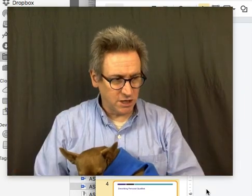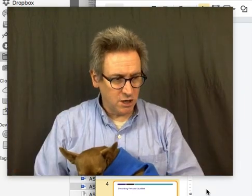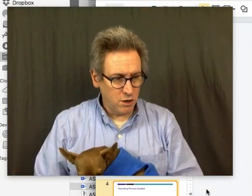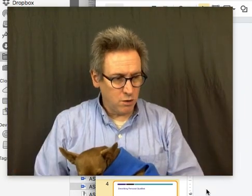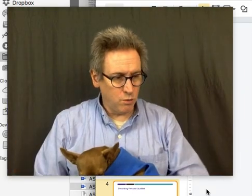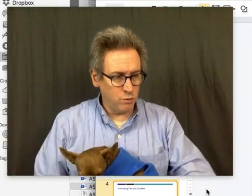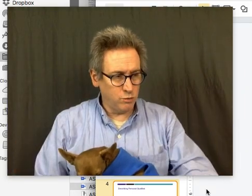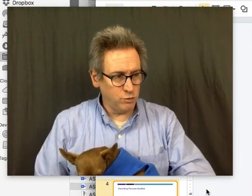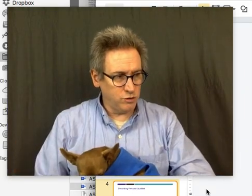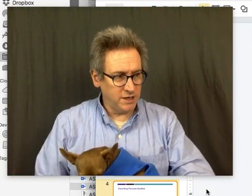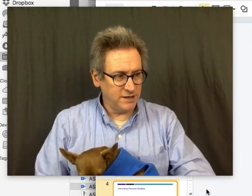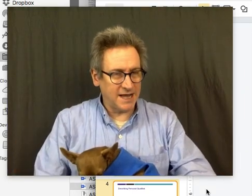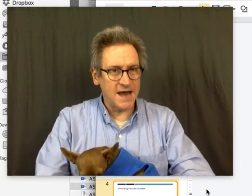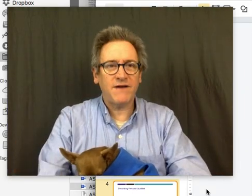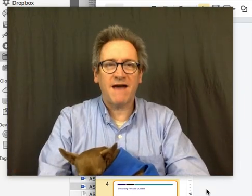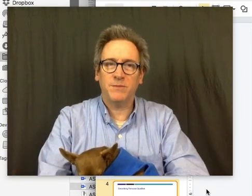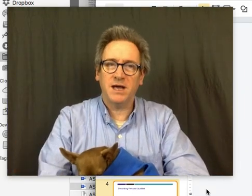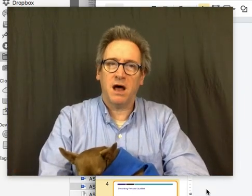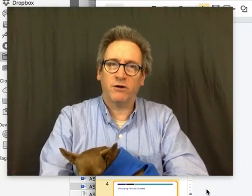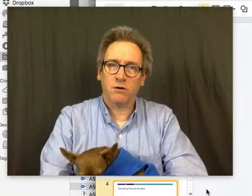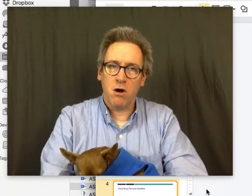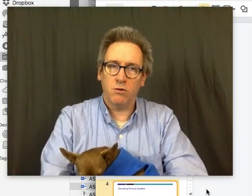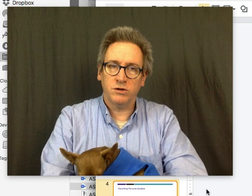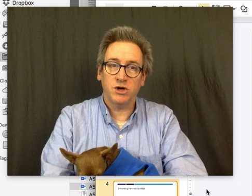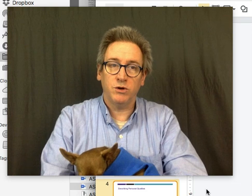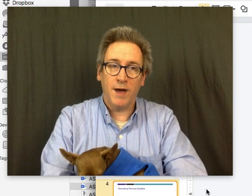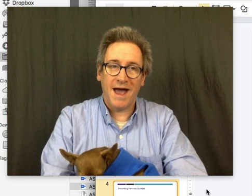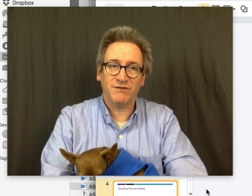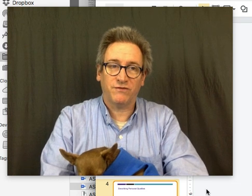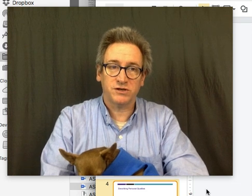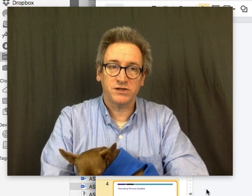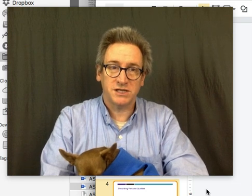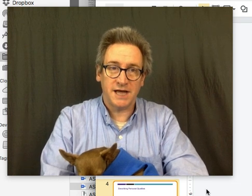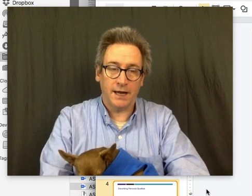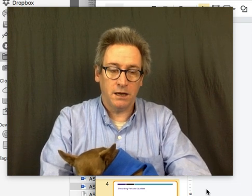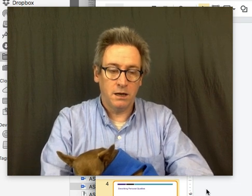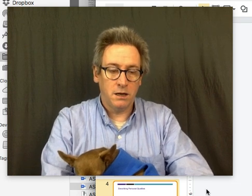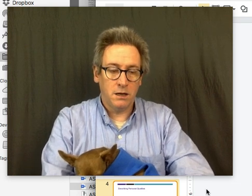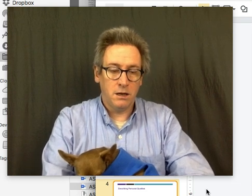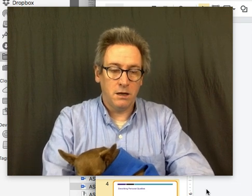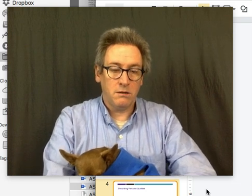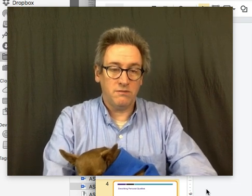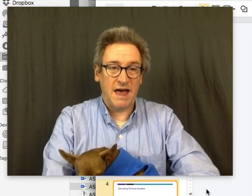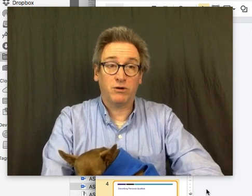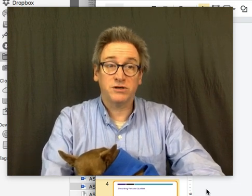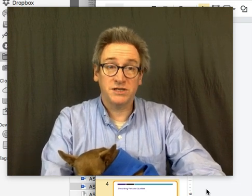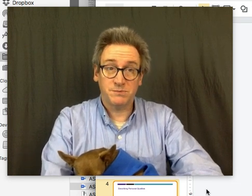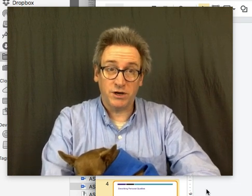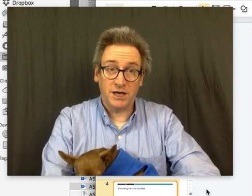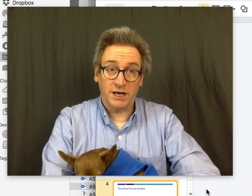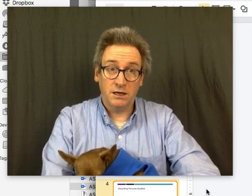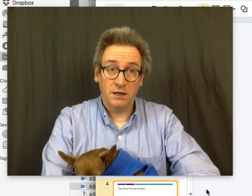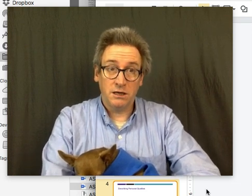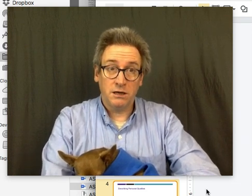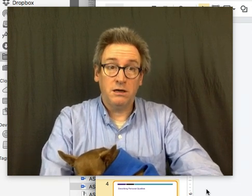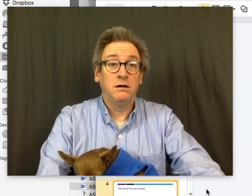adjectives. They kind of have to be on their own. So you have to first say, that person is